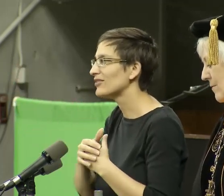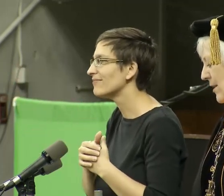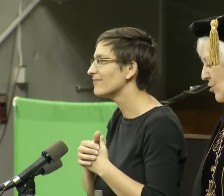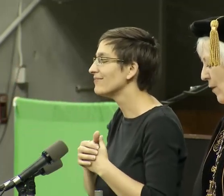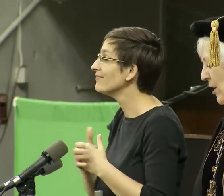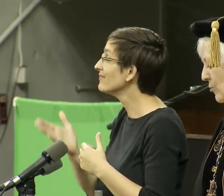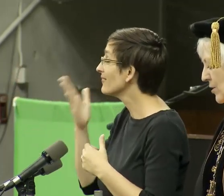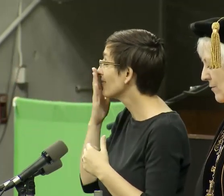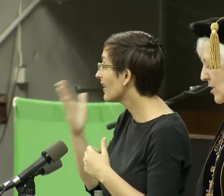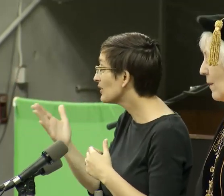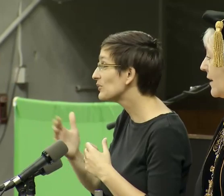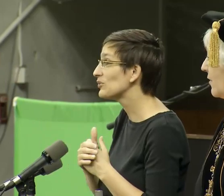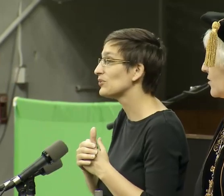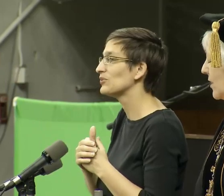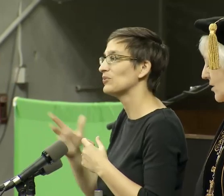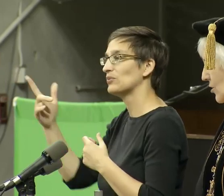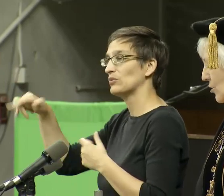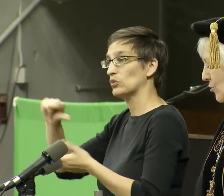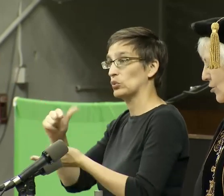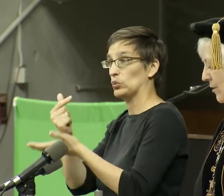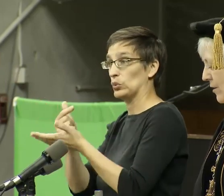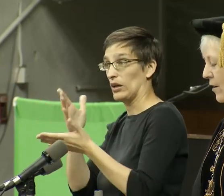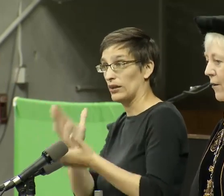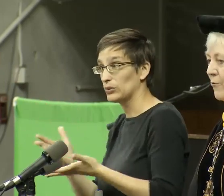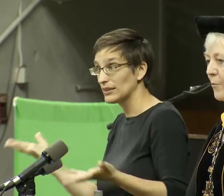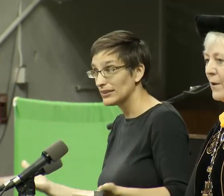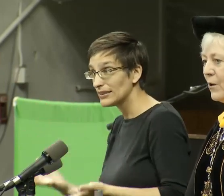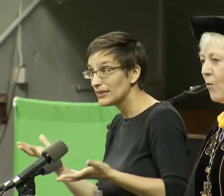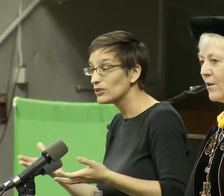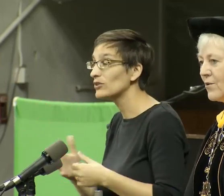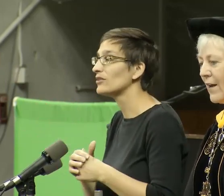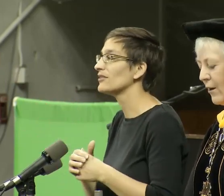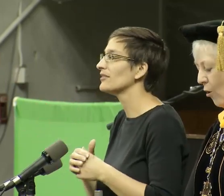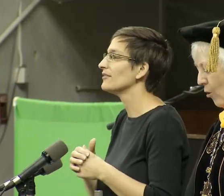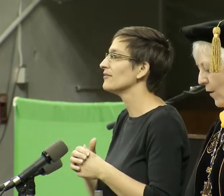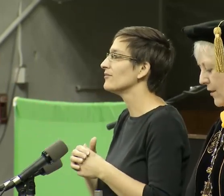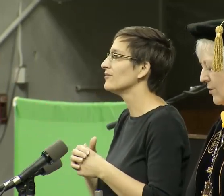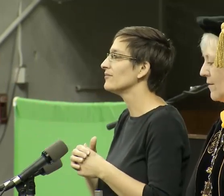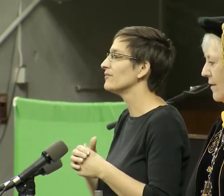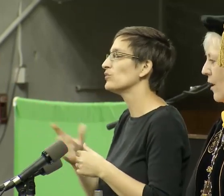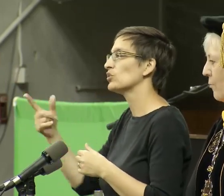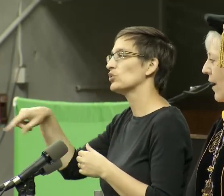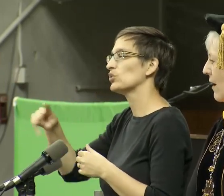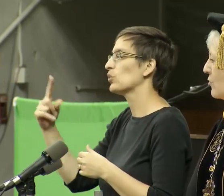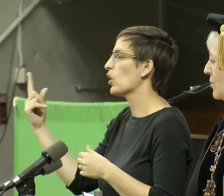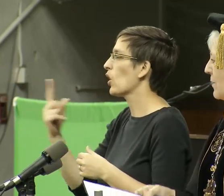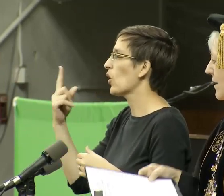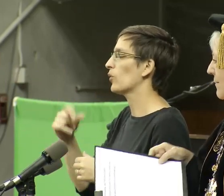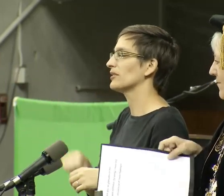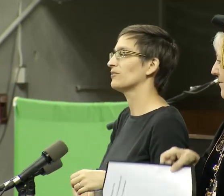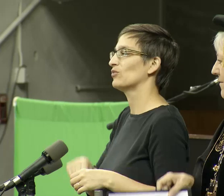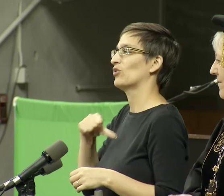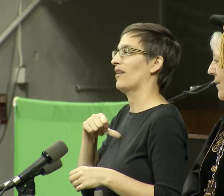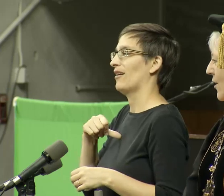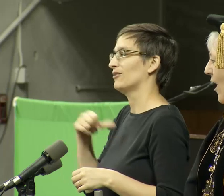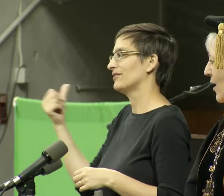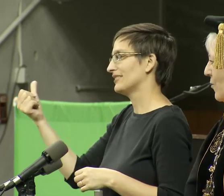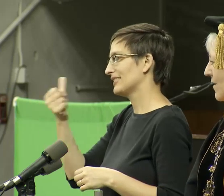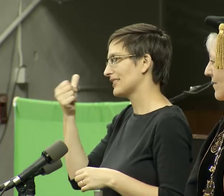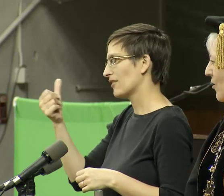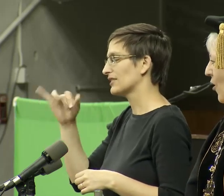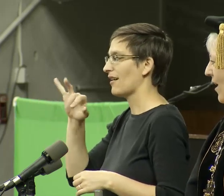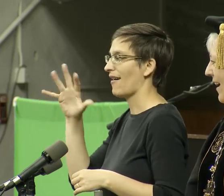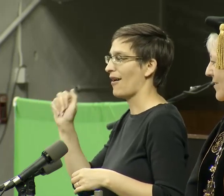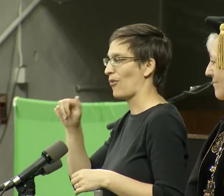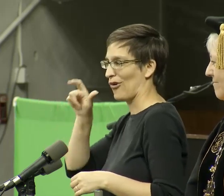you, as graduates of this magnificent institution, for being once and always proud to be an